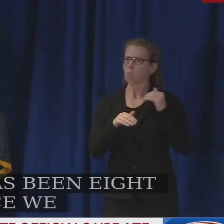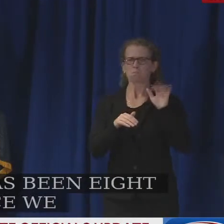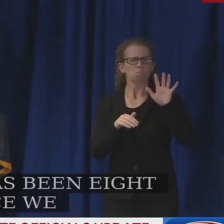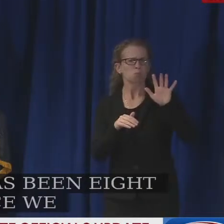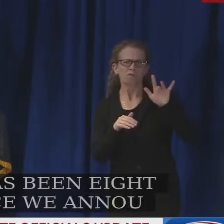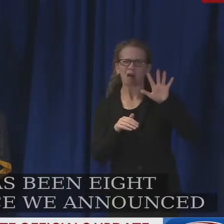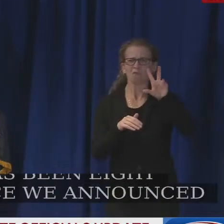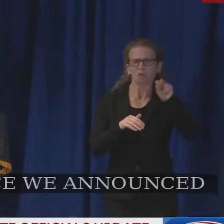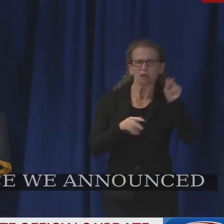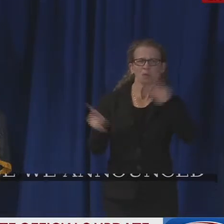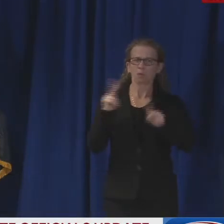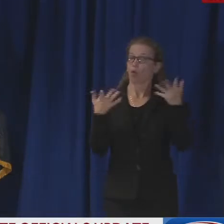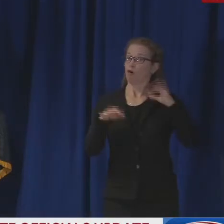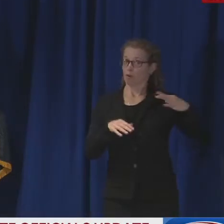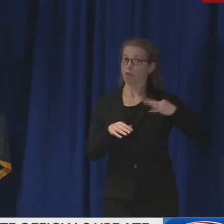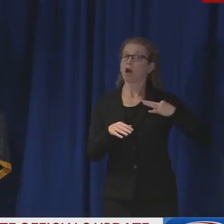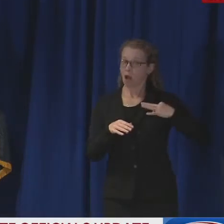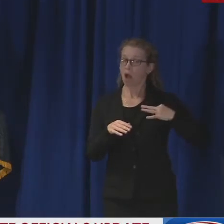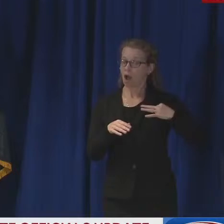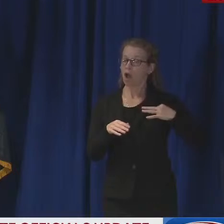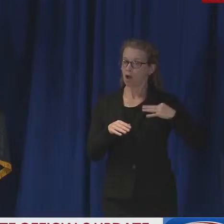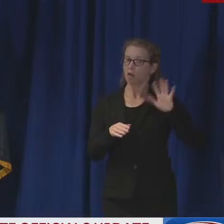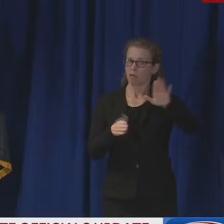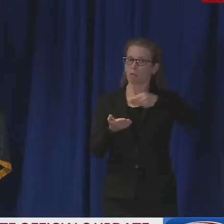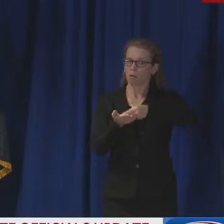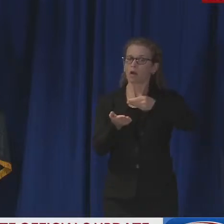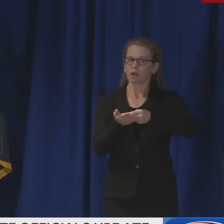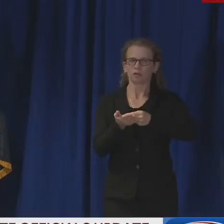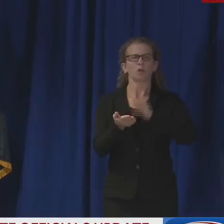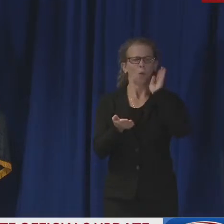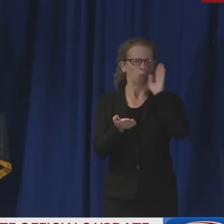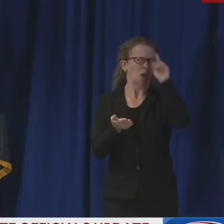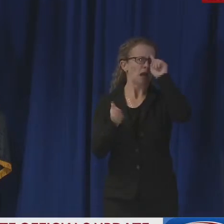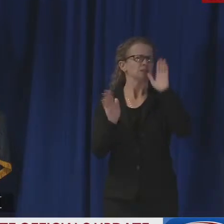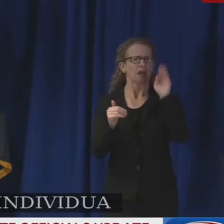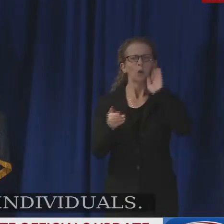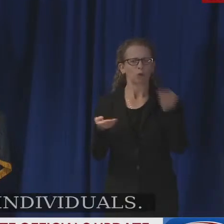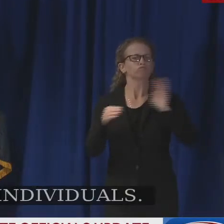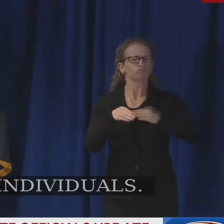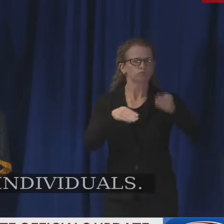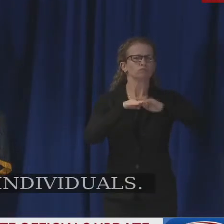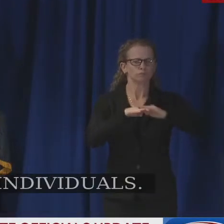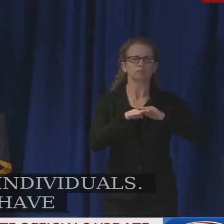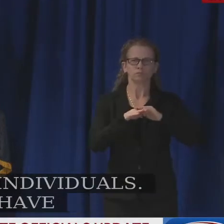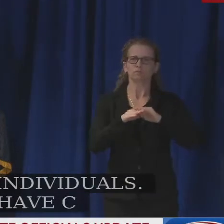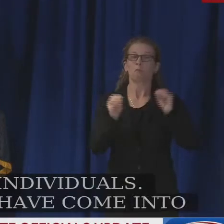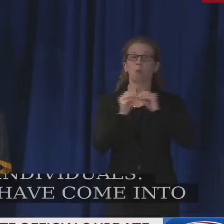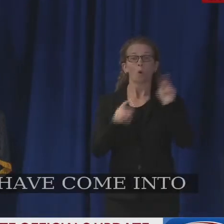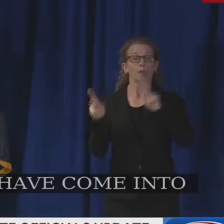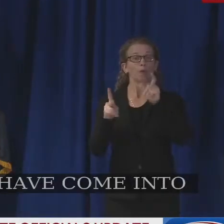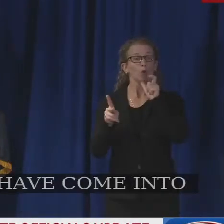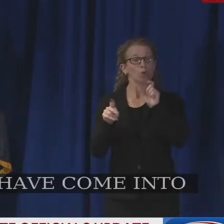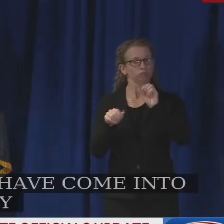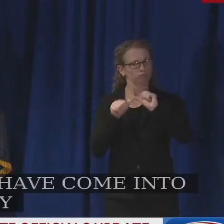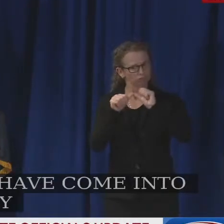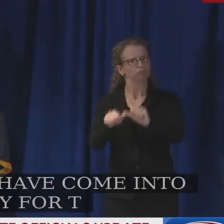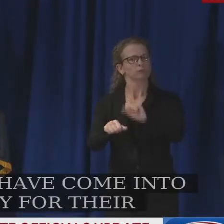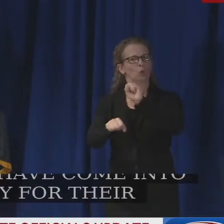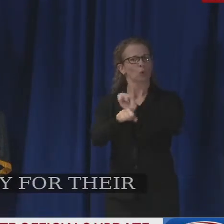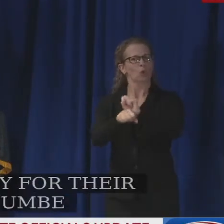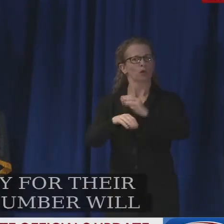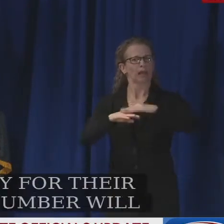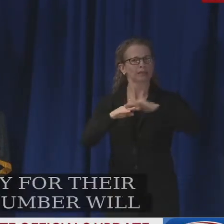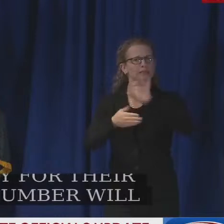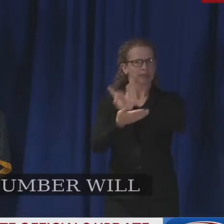come into the system to apply for their stipend, and that number will keep growing over the next coming weeks as more and more of those that went from unemployed